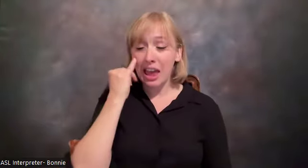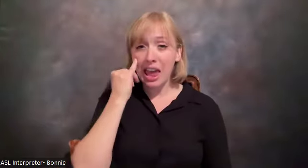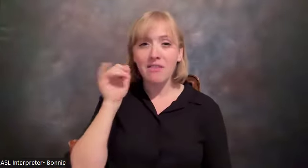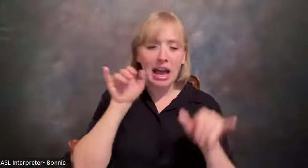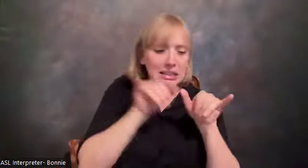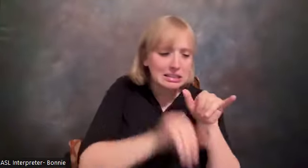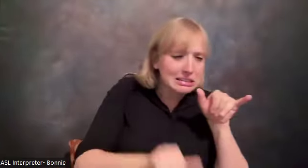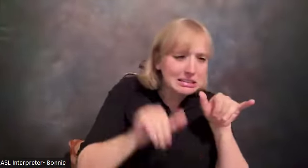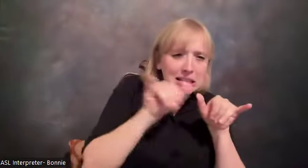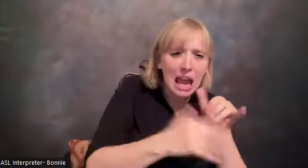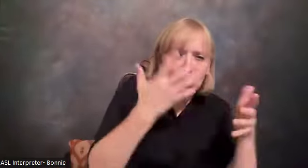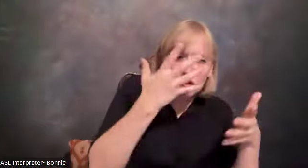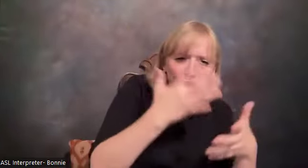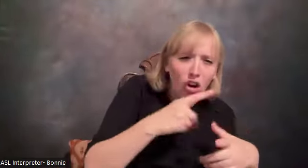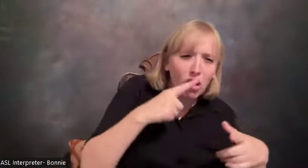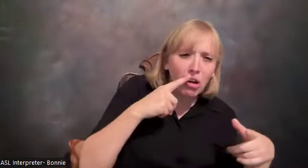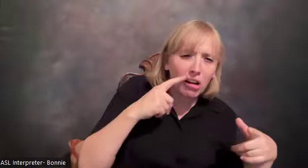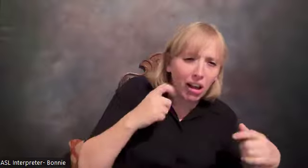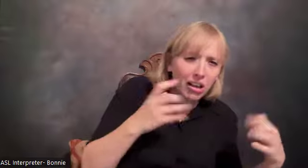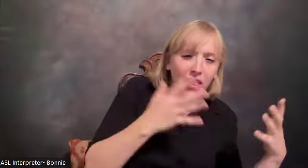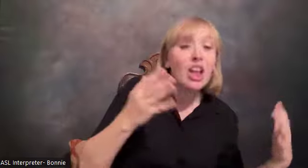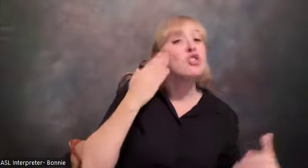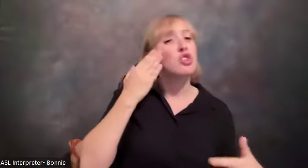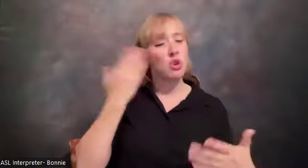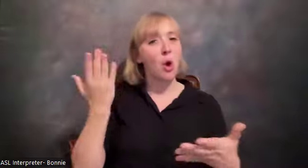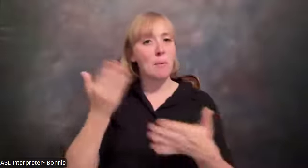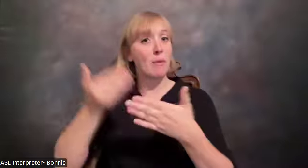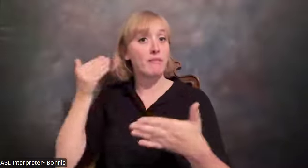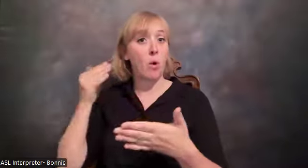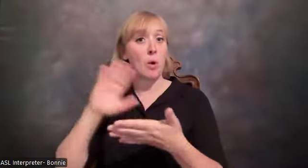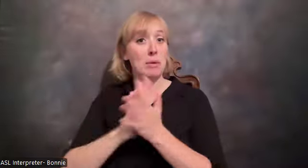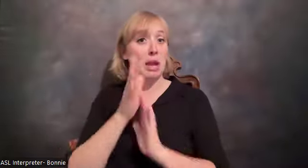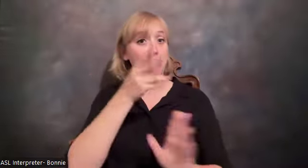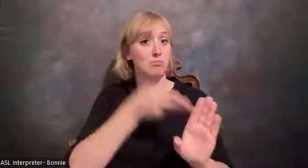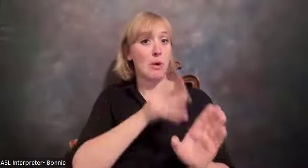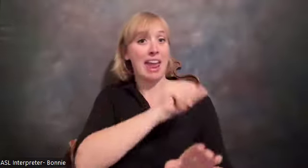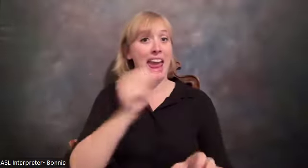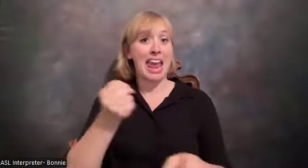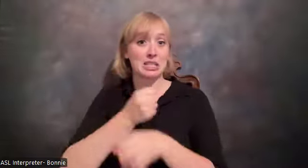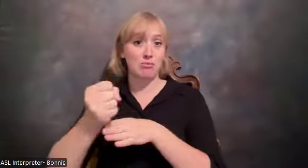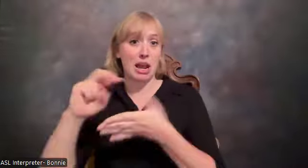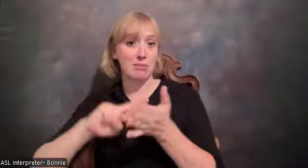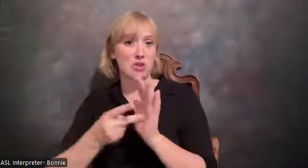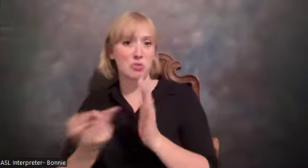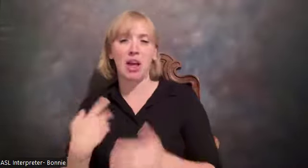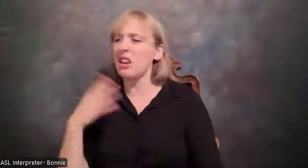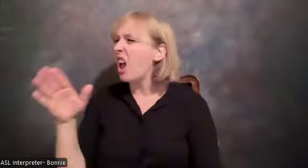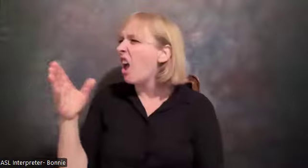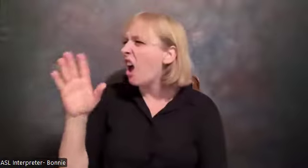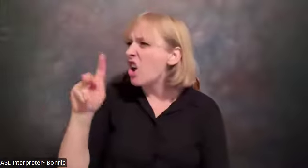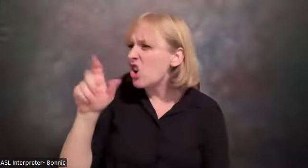dark, ugly, you see, I knew what sobriety was before. This is what sobriety was before I got here. Hey, Carl, why aren't you drinking? I can't.